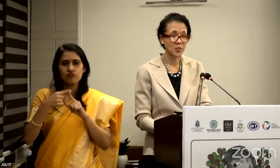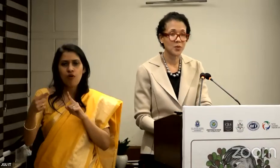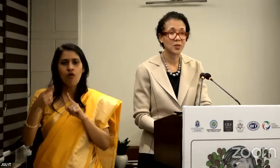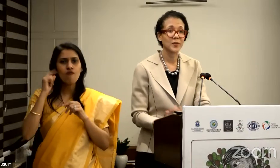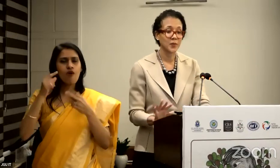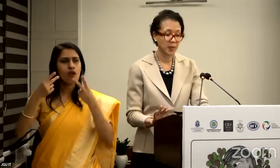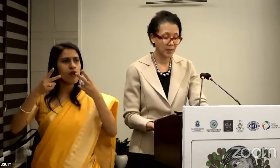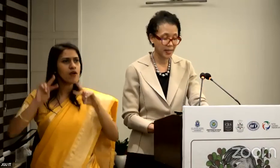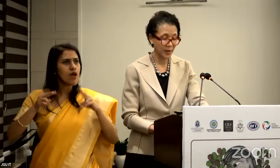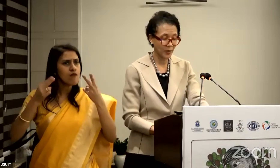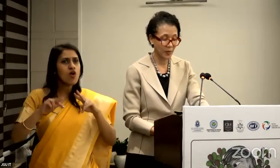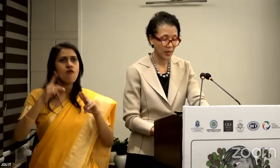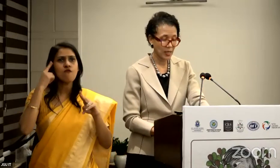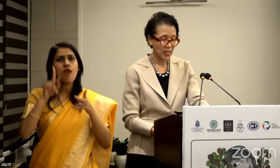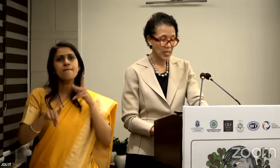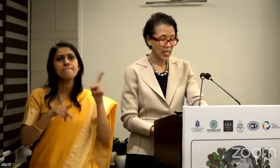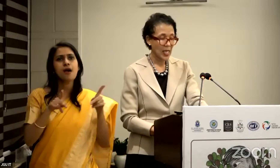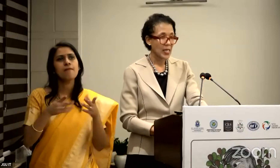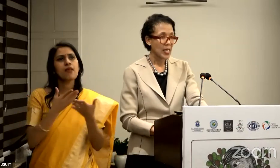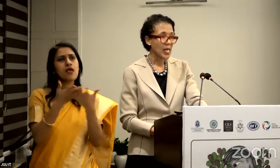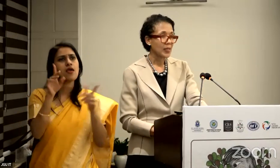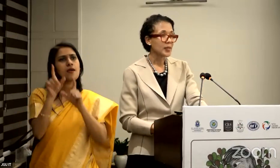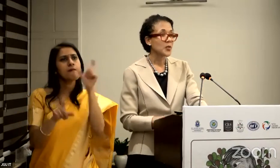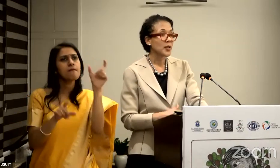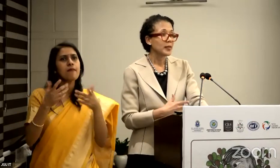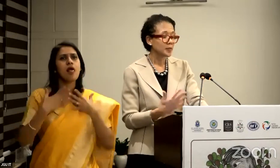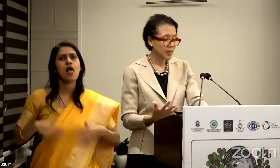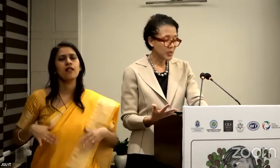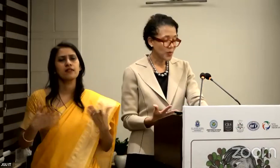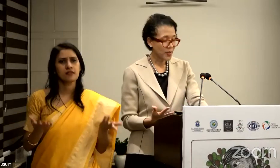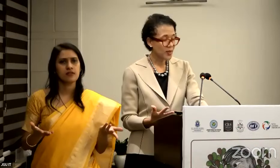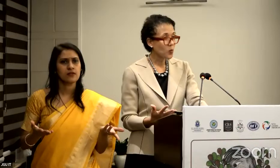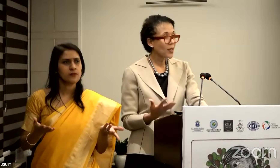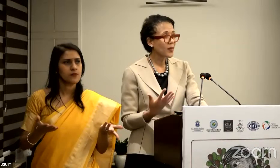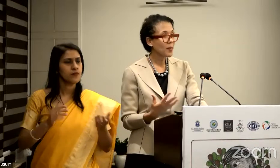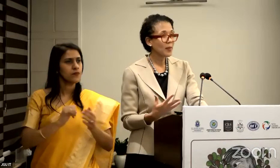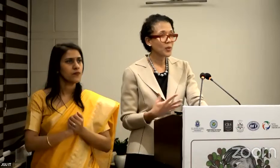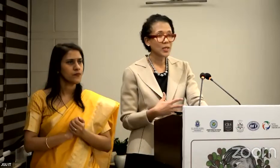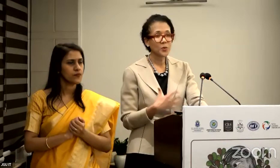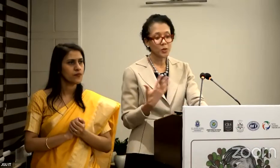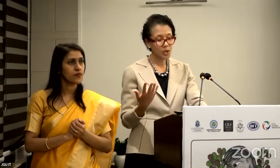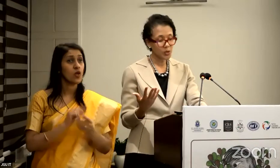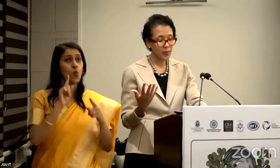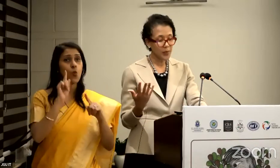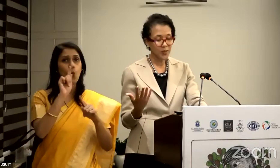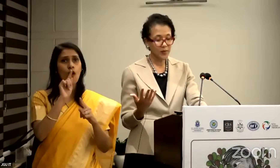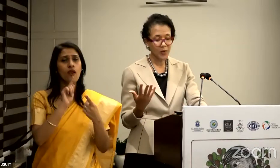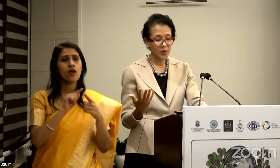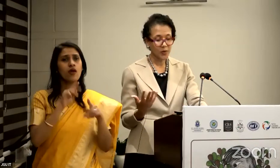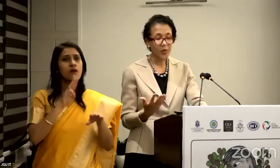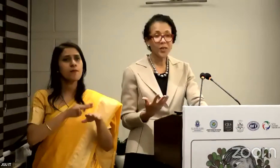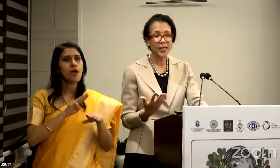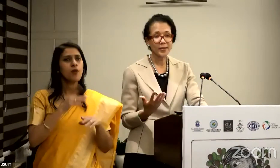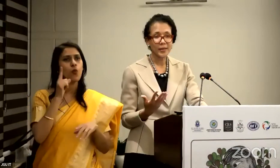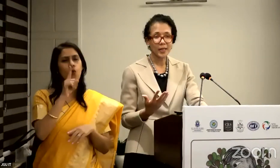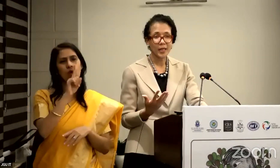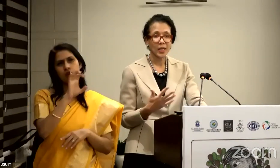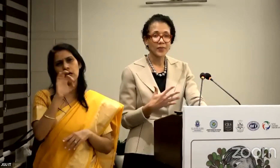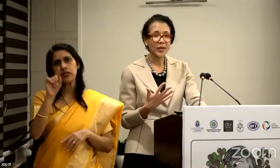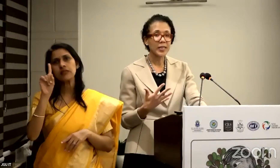of the TRIPS agreement for public health. So that by 2001, the members had grown to upwards of